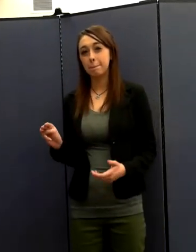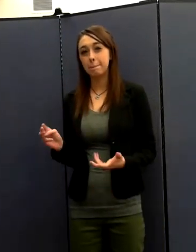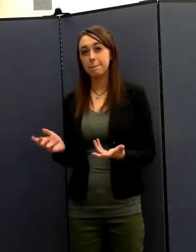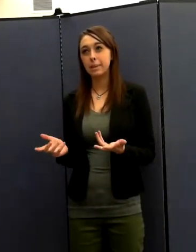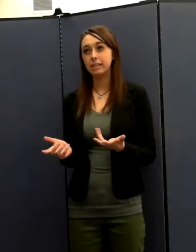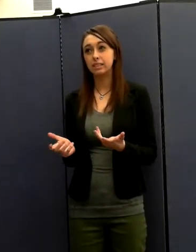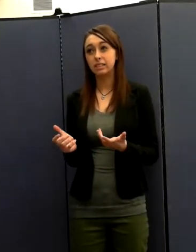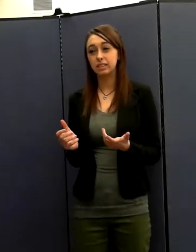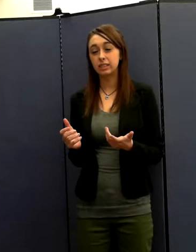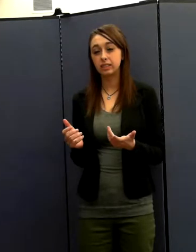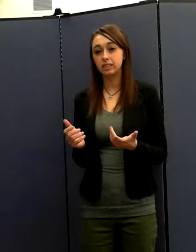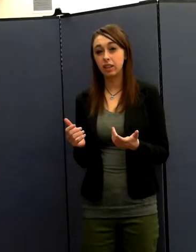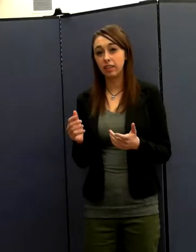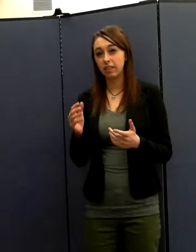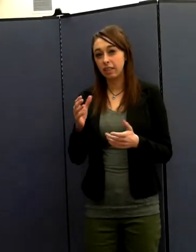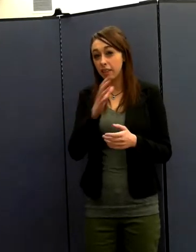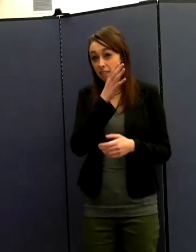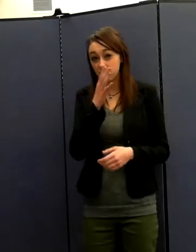Was there the farmer's wife?